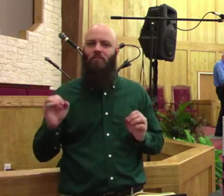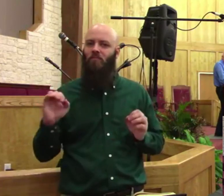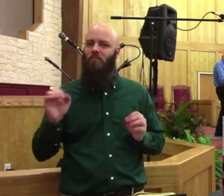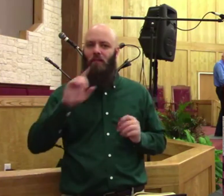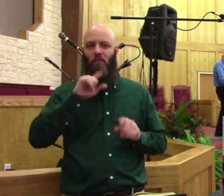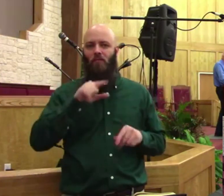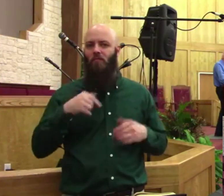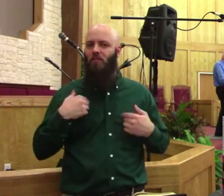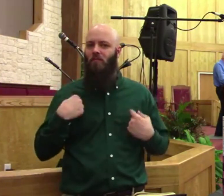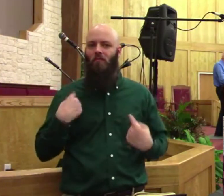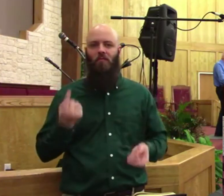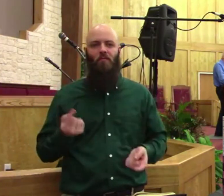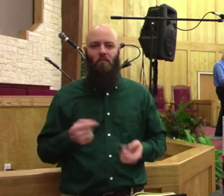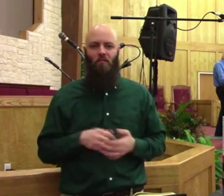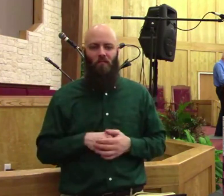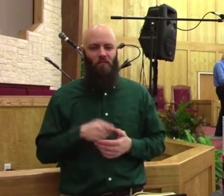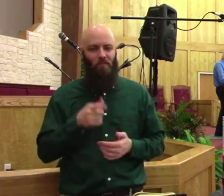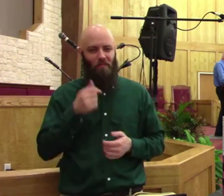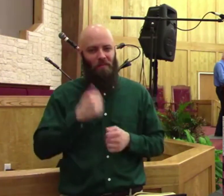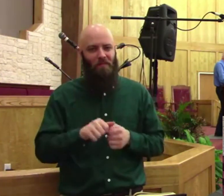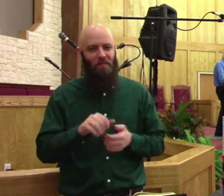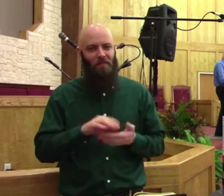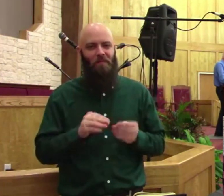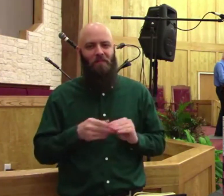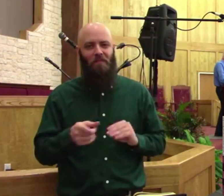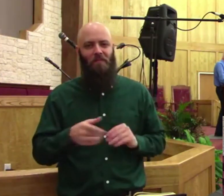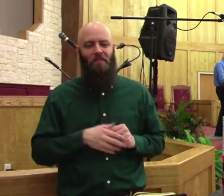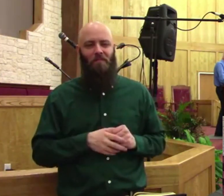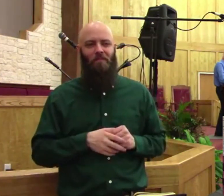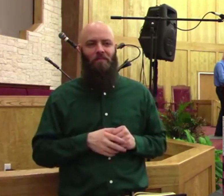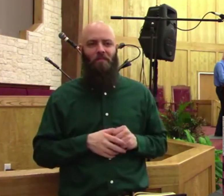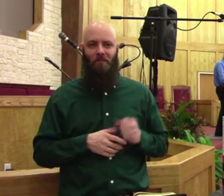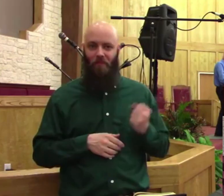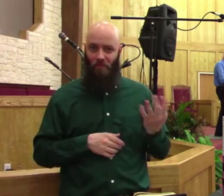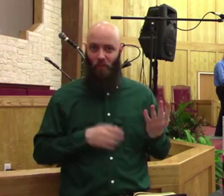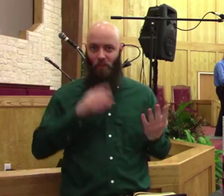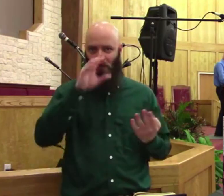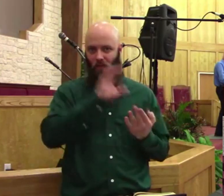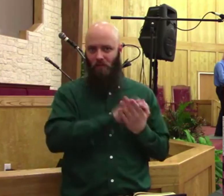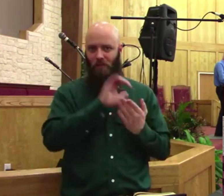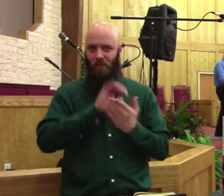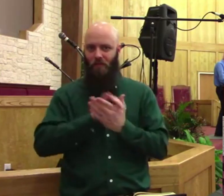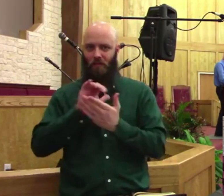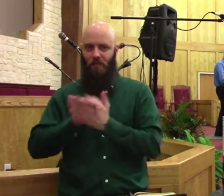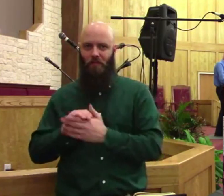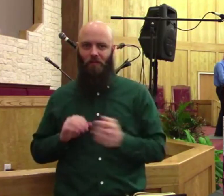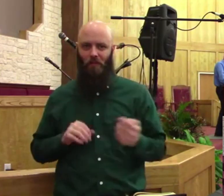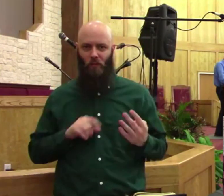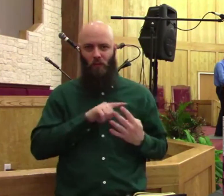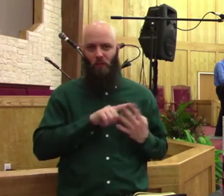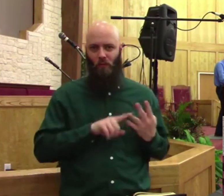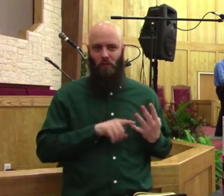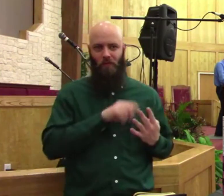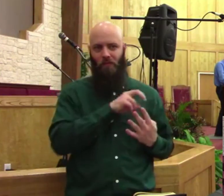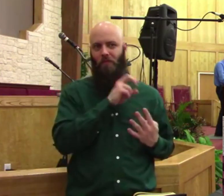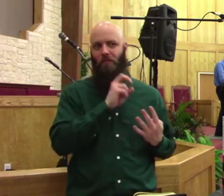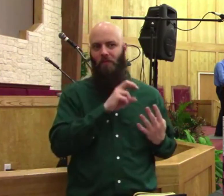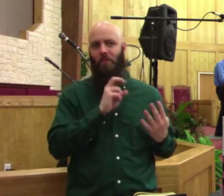You remember the story. Four husbands. living with a